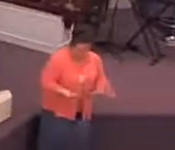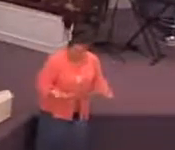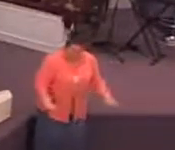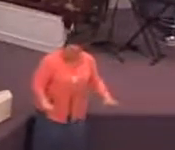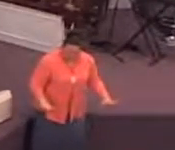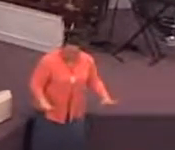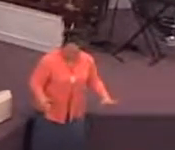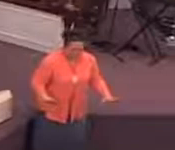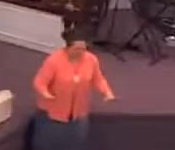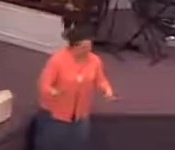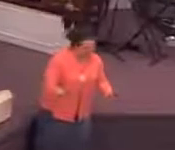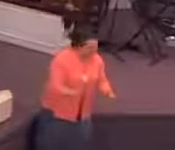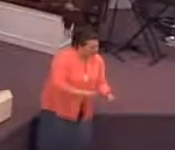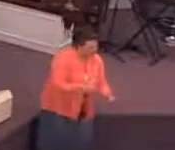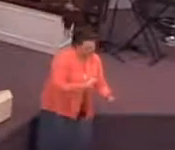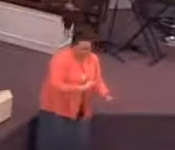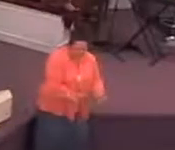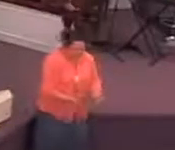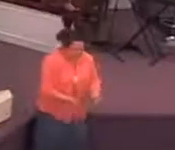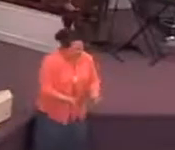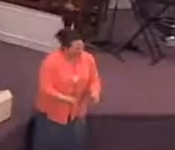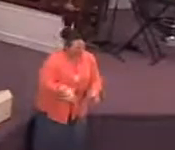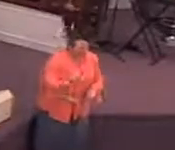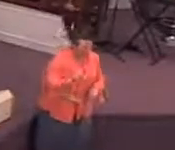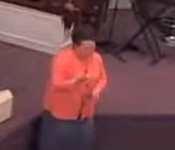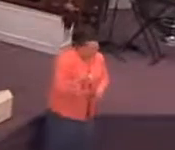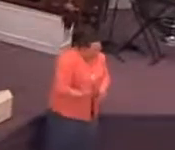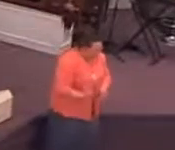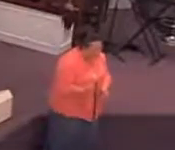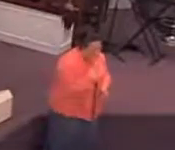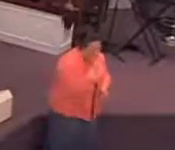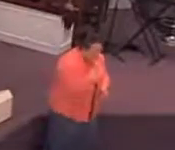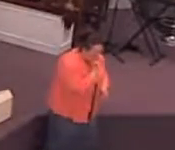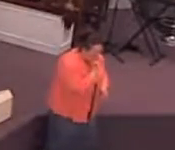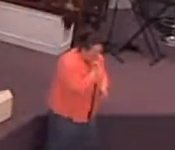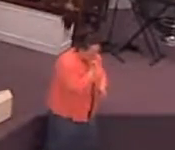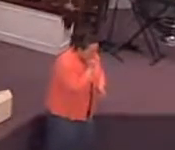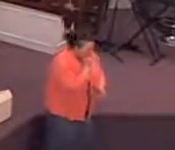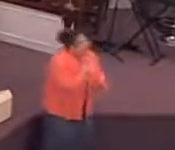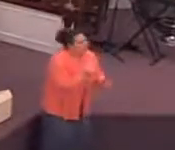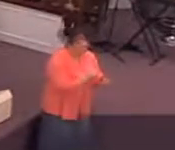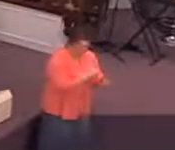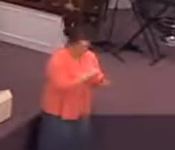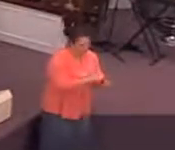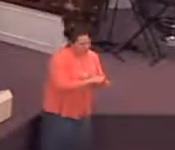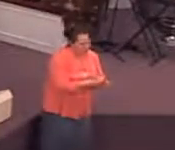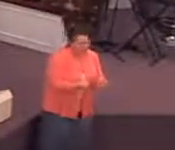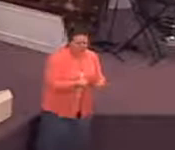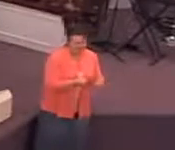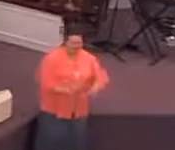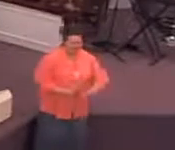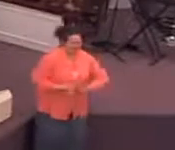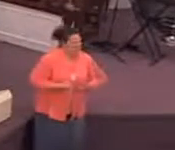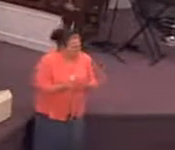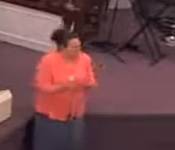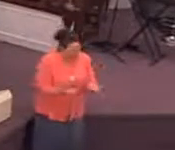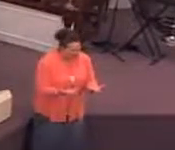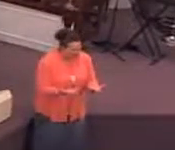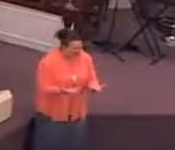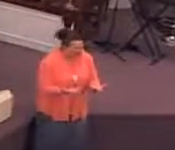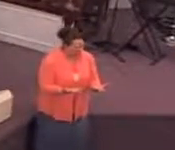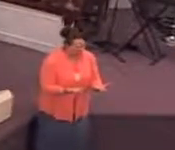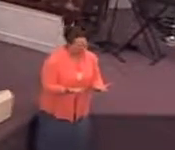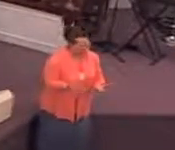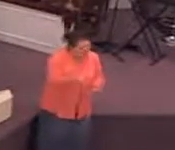are being abused and misused and sacrificed to the God of this world. And on we could go.